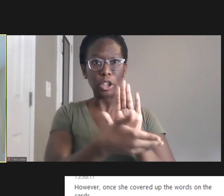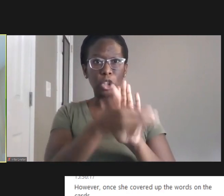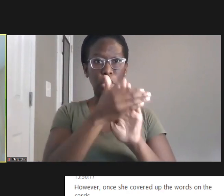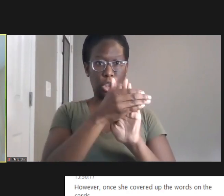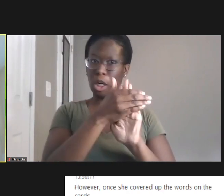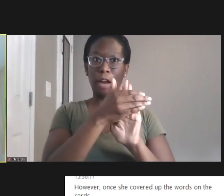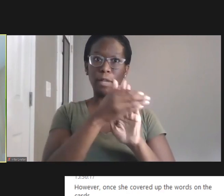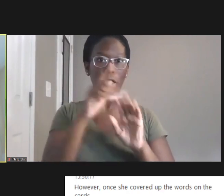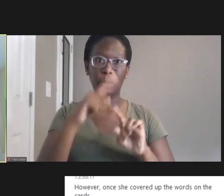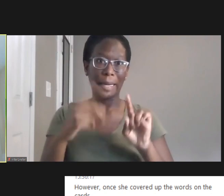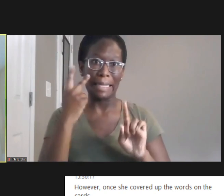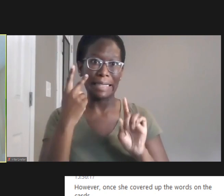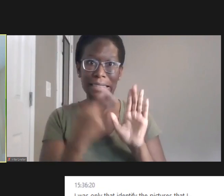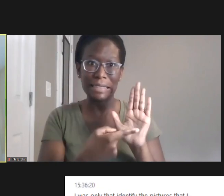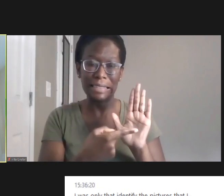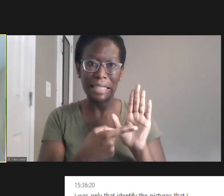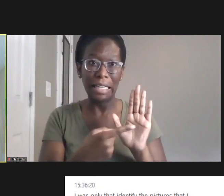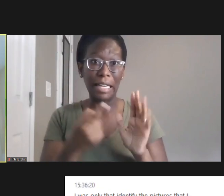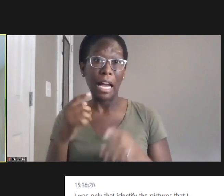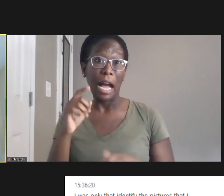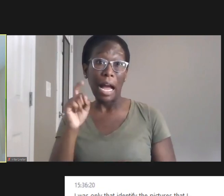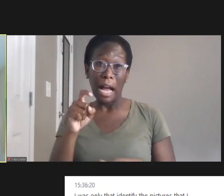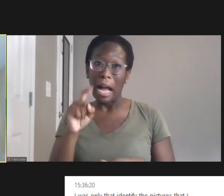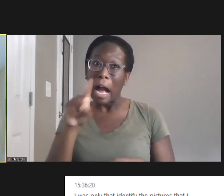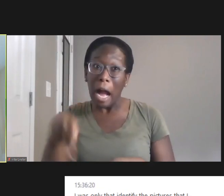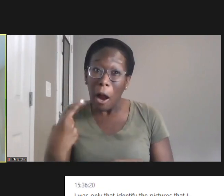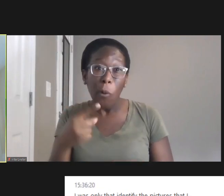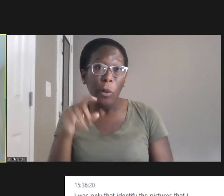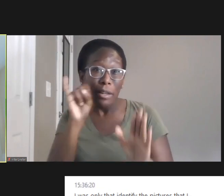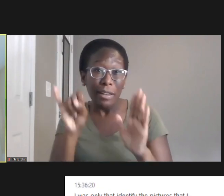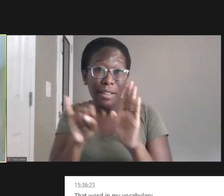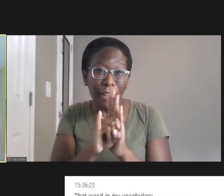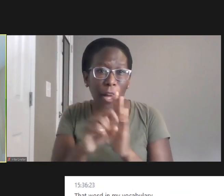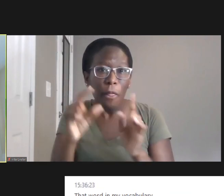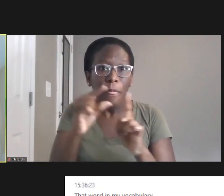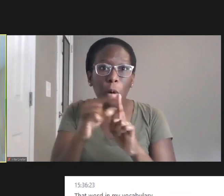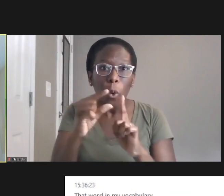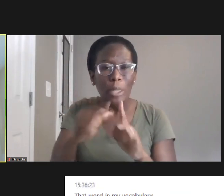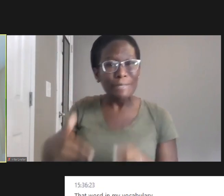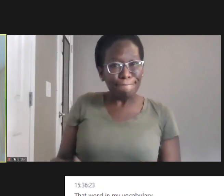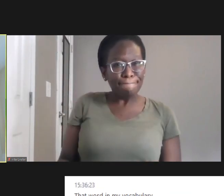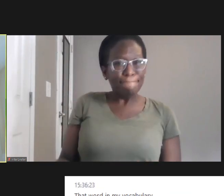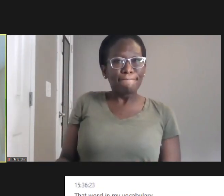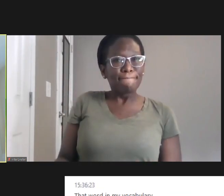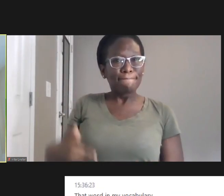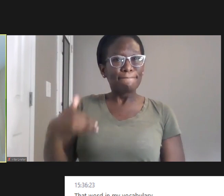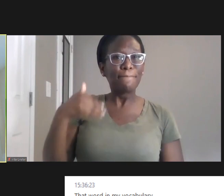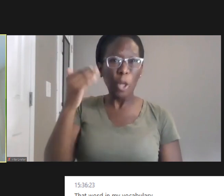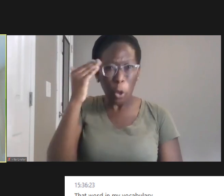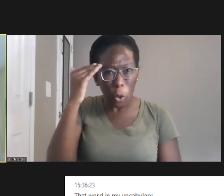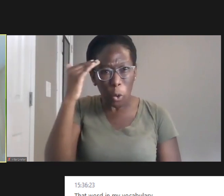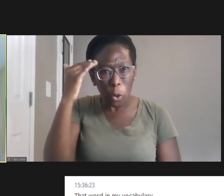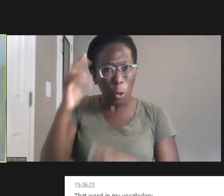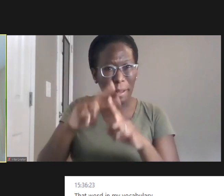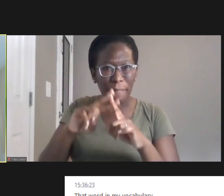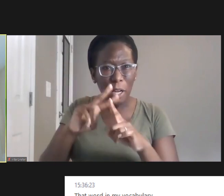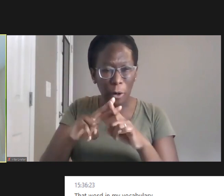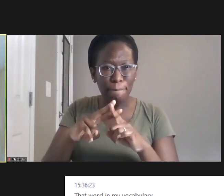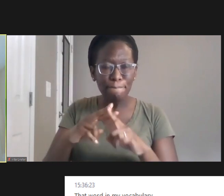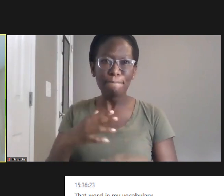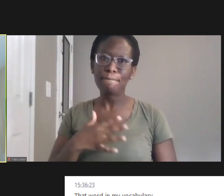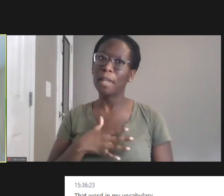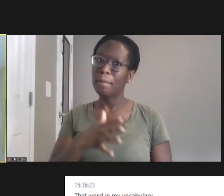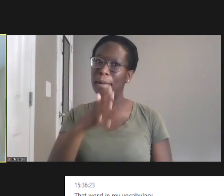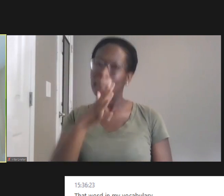that were in my vocabulary. When my mother had me evaluated, they told her that I had